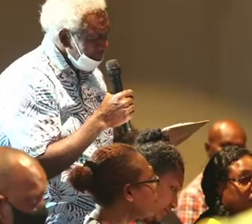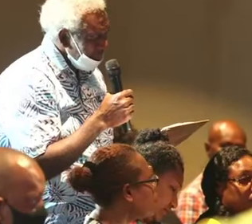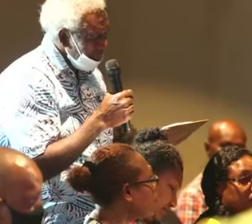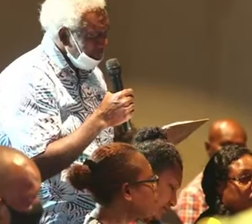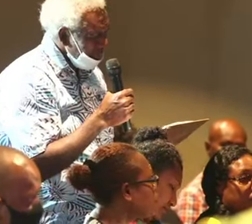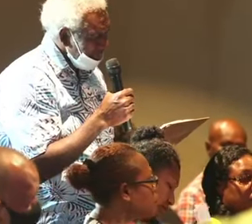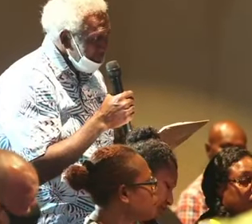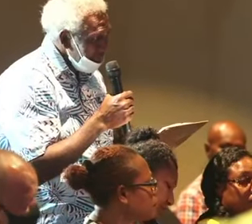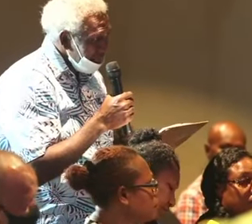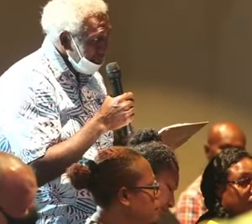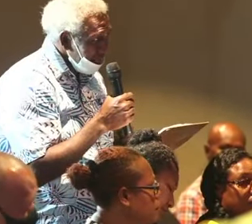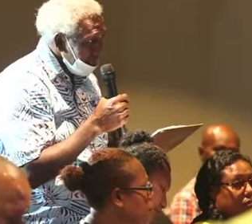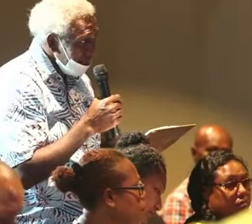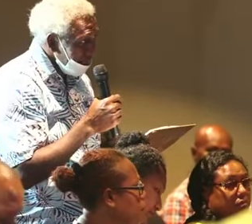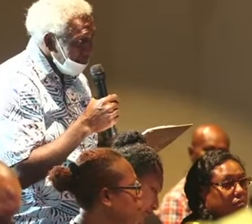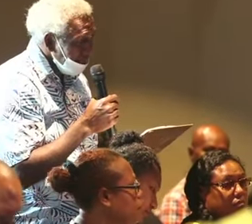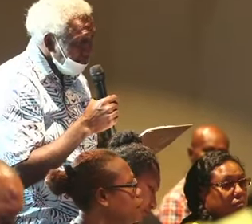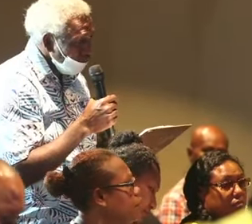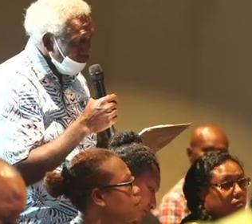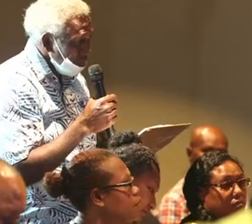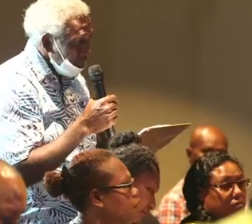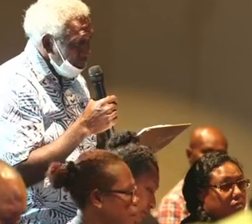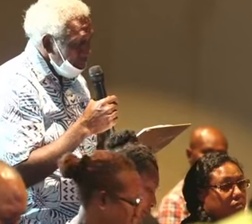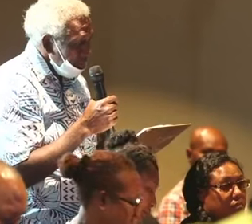land rates is,